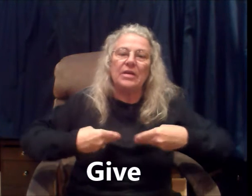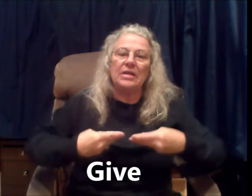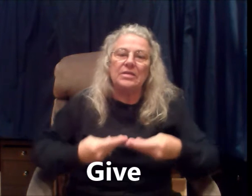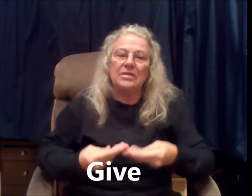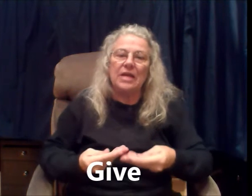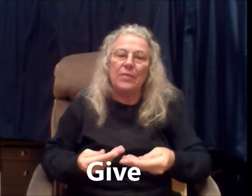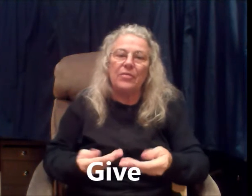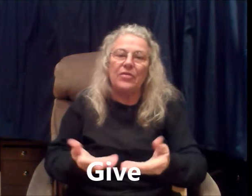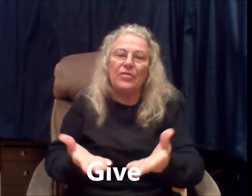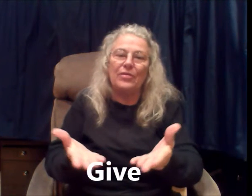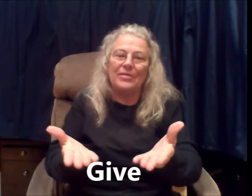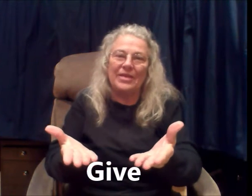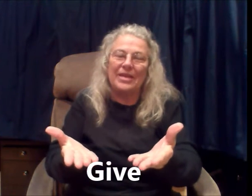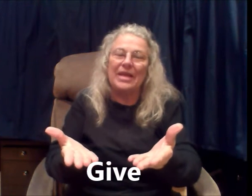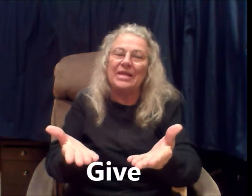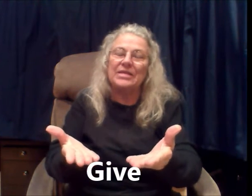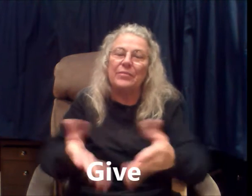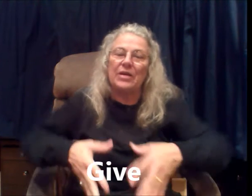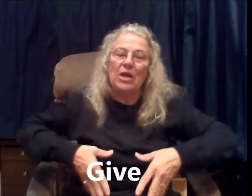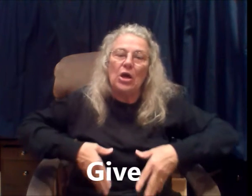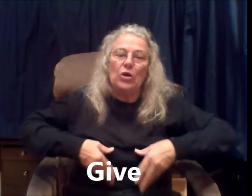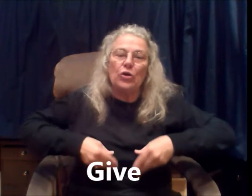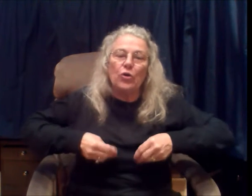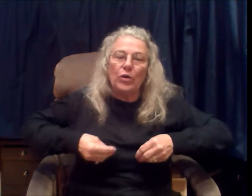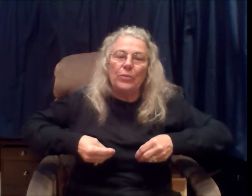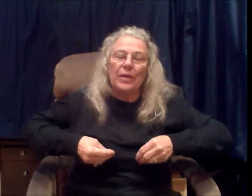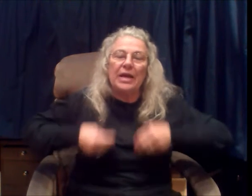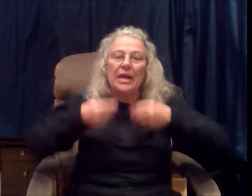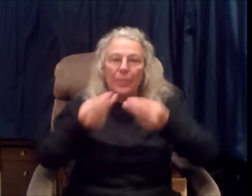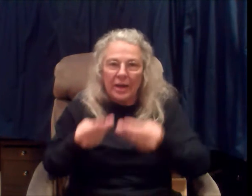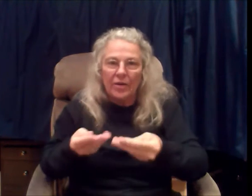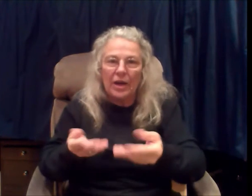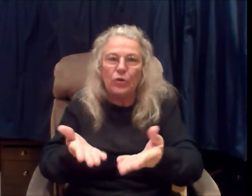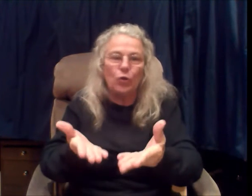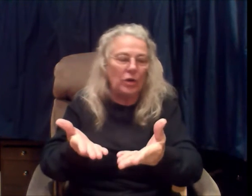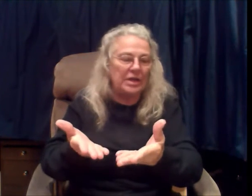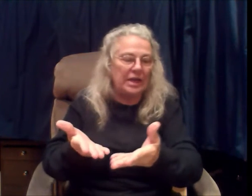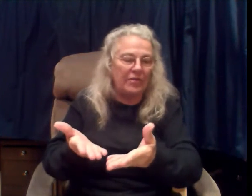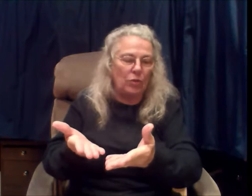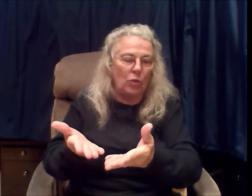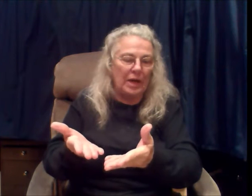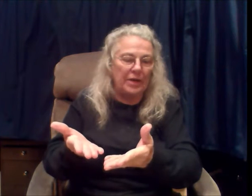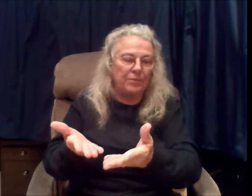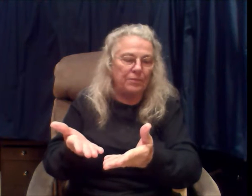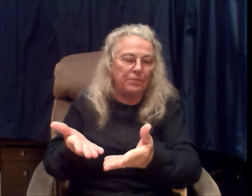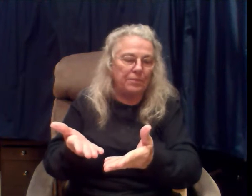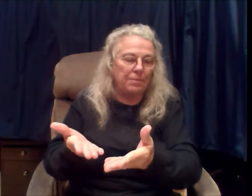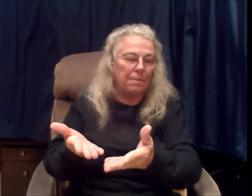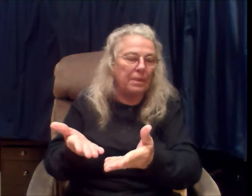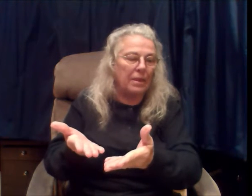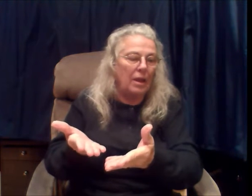is the same thing, except that you're going to pick it up here and you're going to give it away.